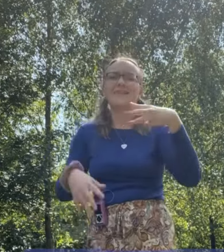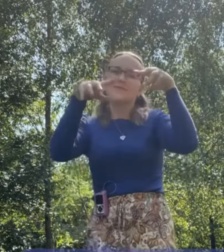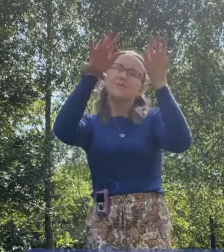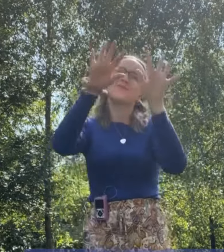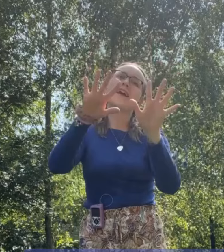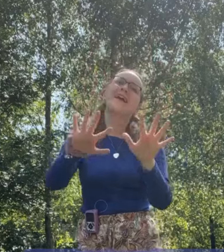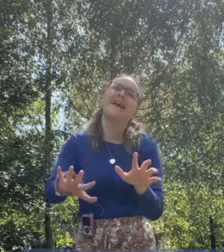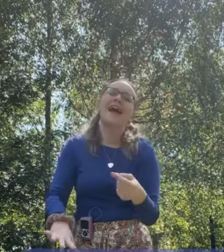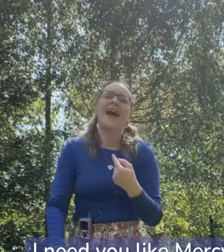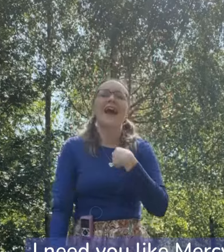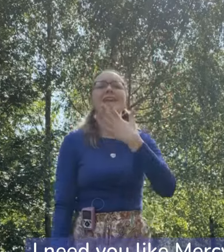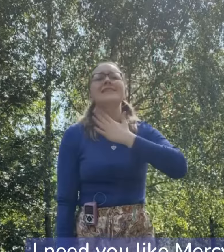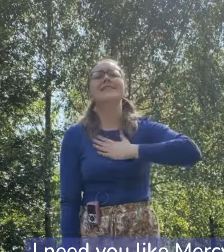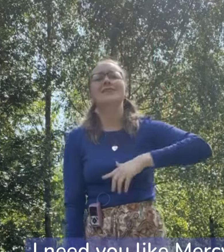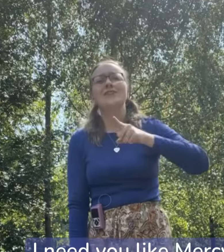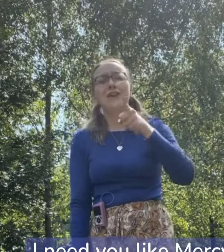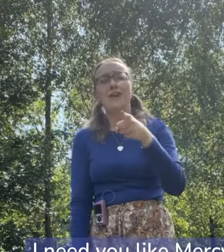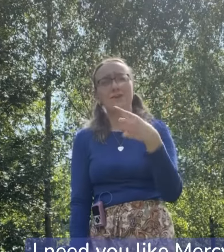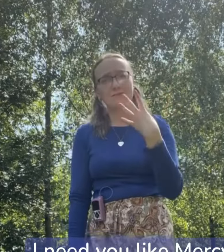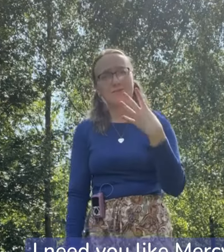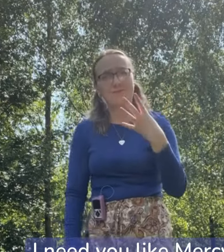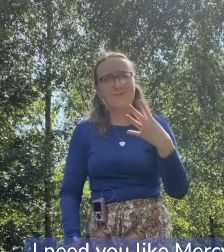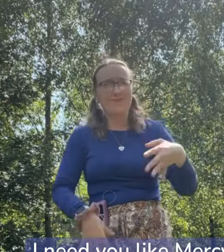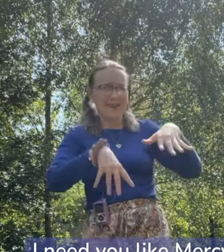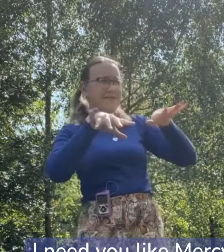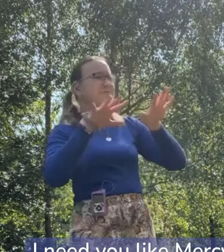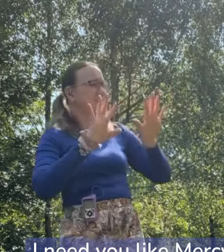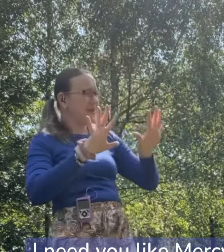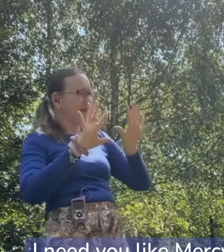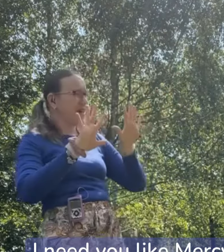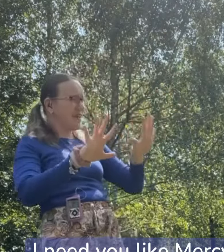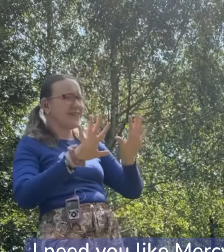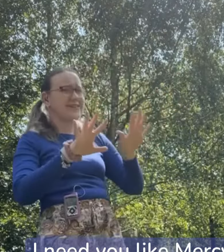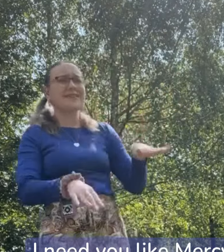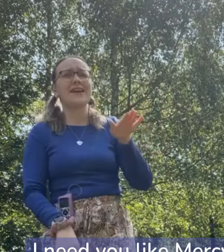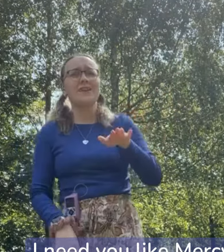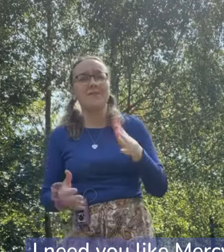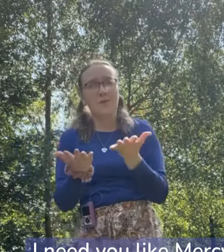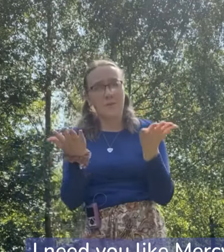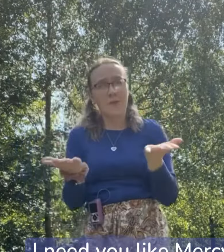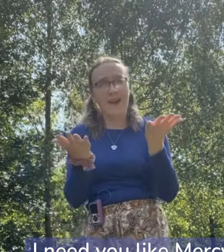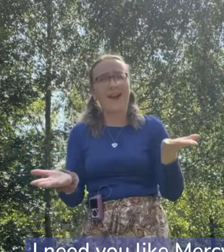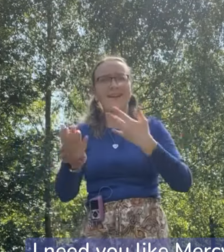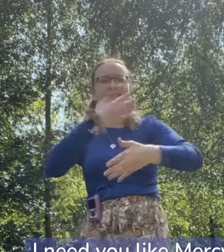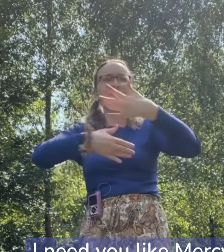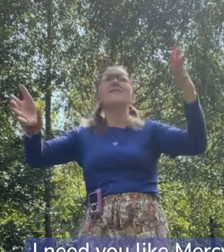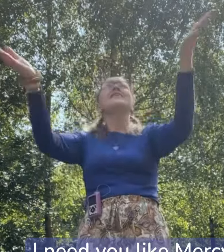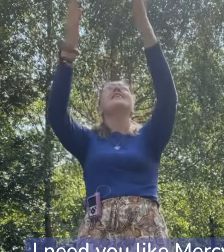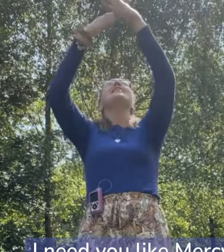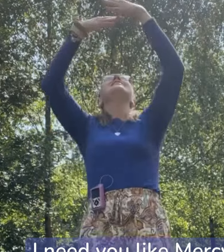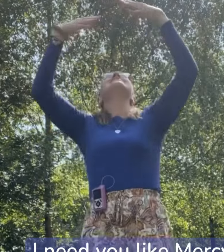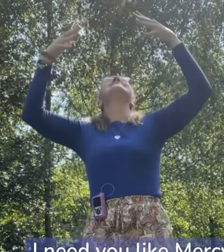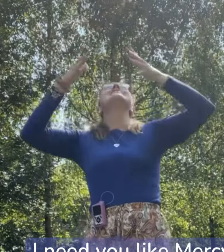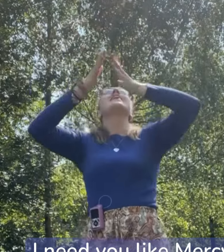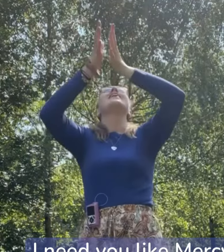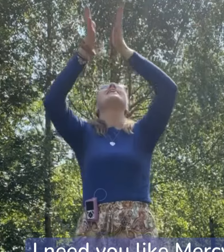rain I need you like mercy from heaven's name